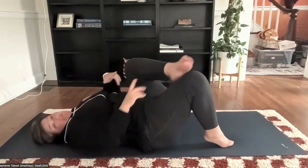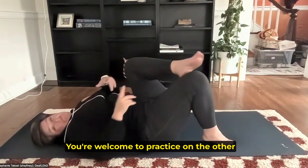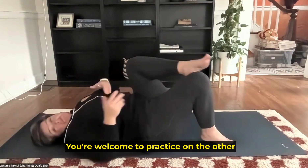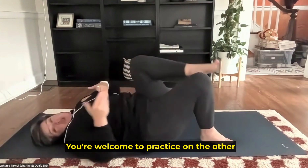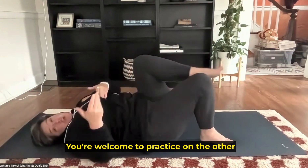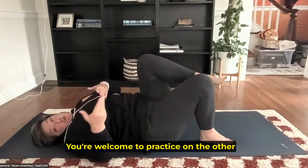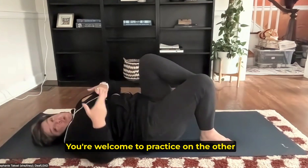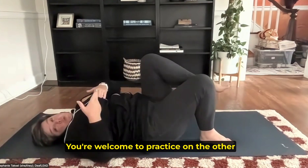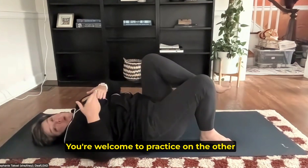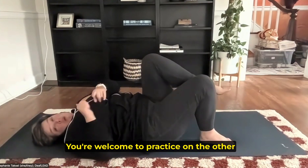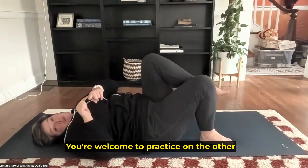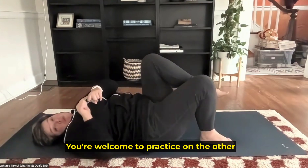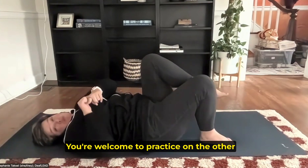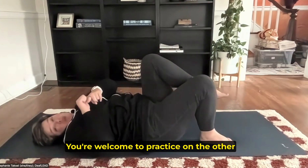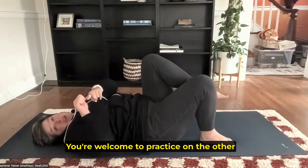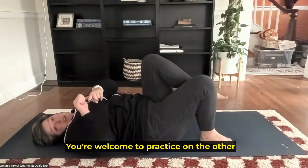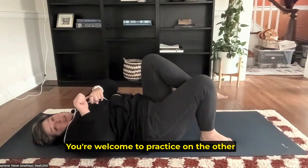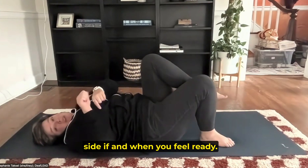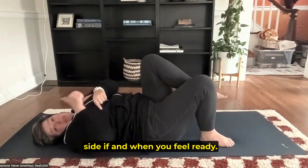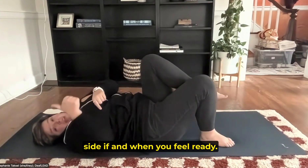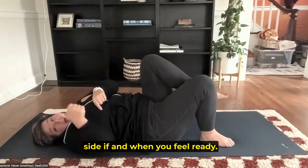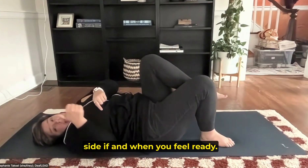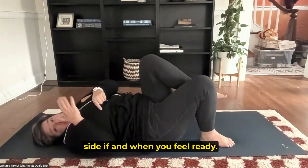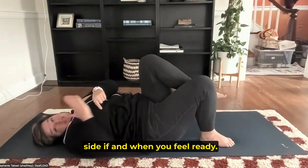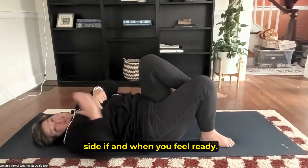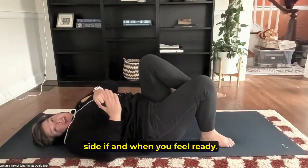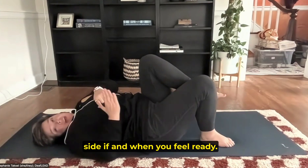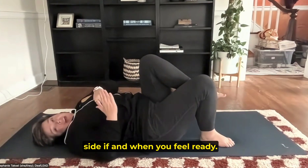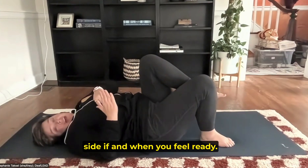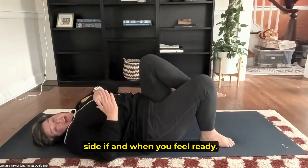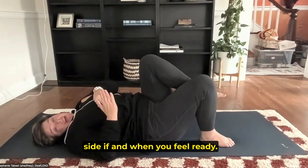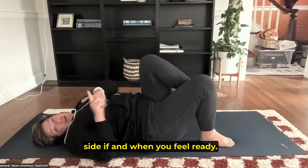You're welcome to practice on the other side if and when you feel ready.